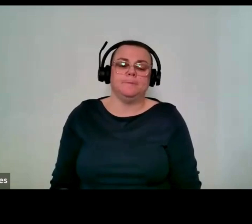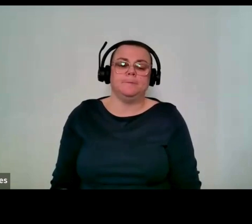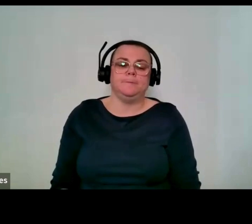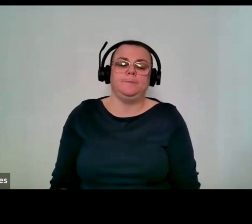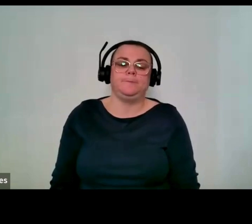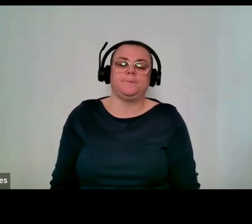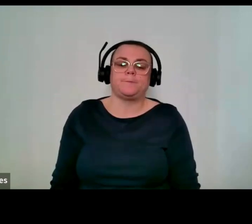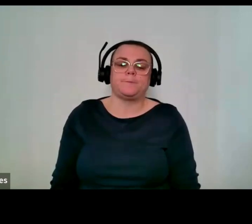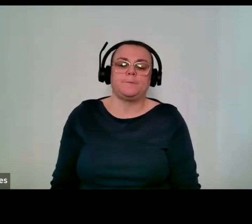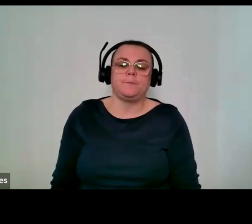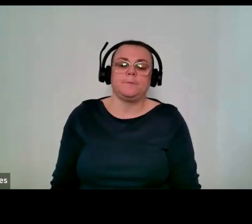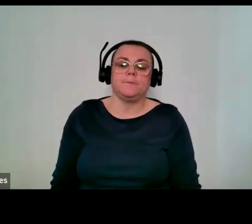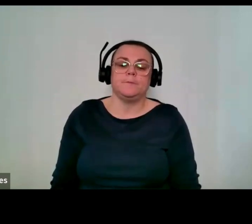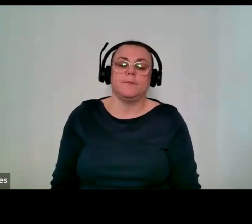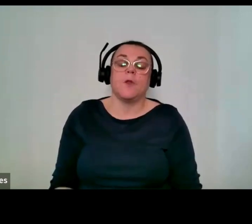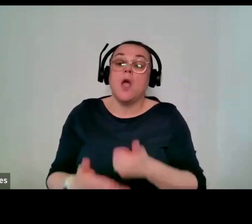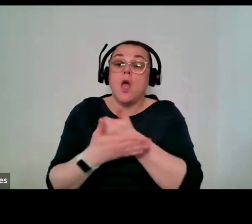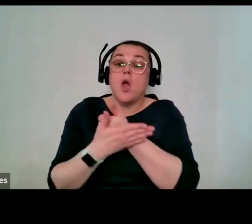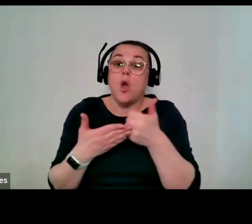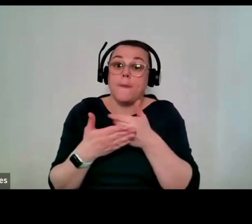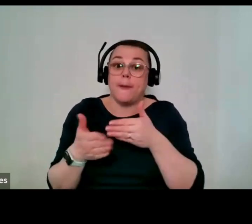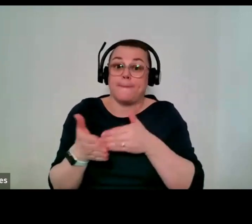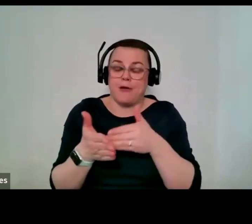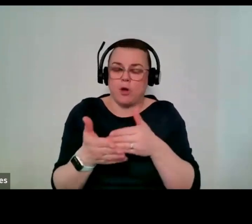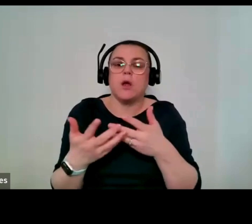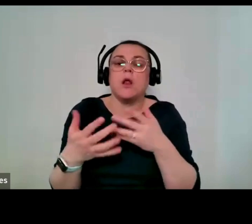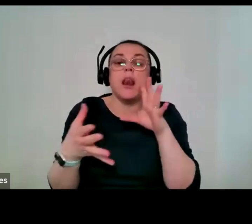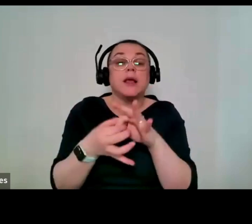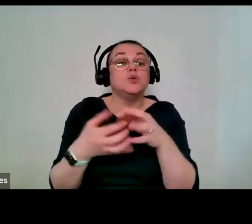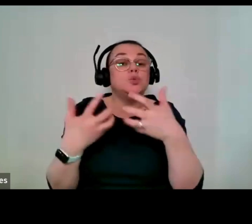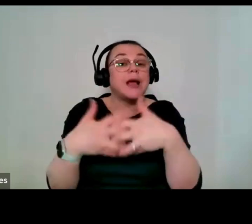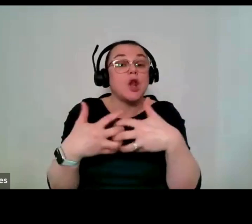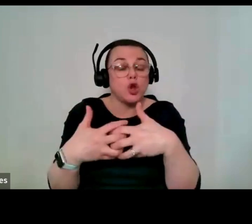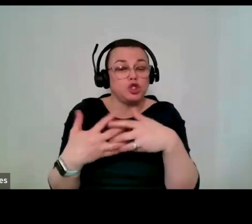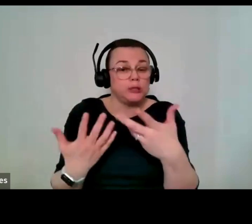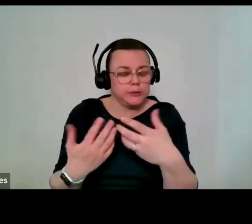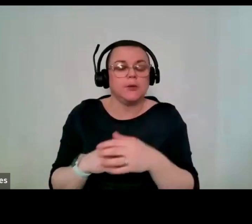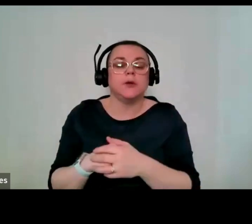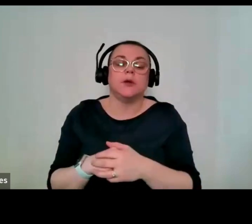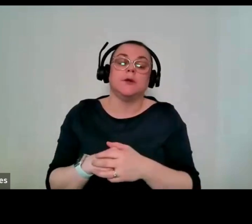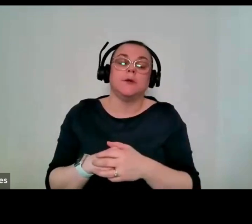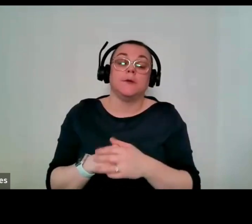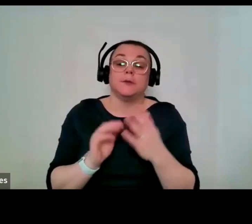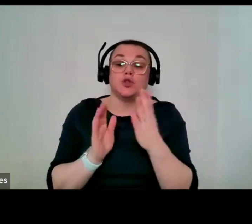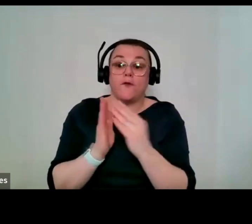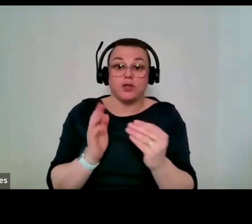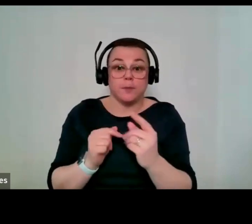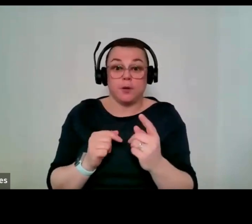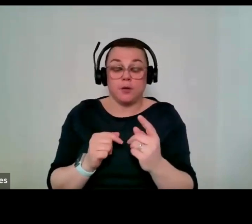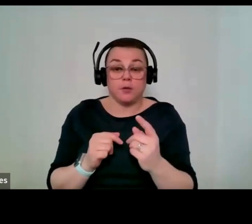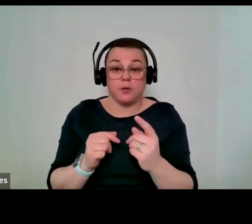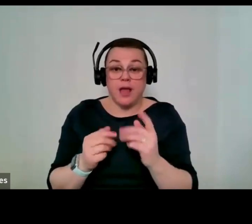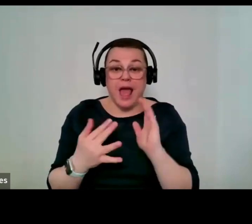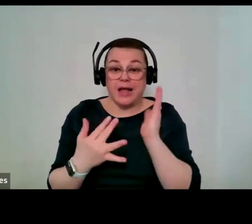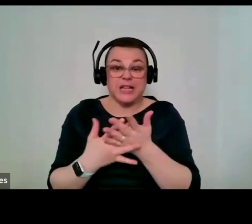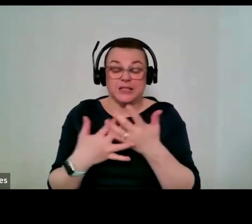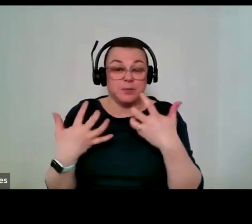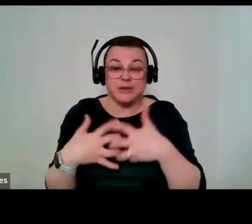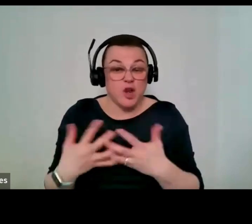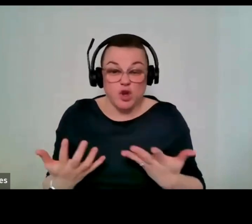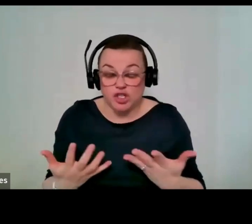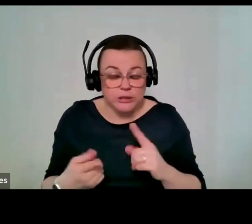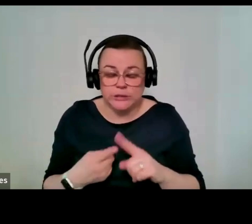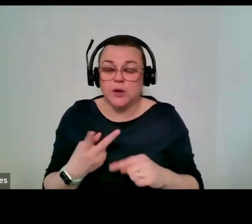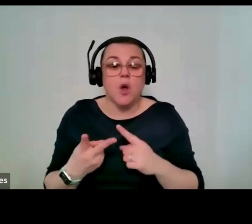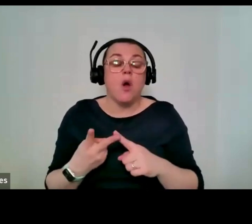Another common type of barrier is technology barrier. So, for example, a lack of accessible technology or